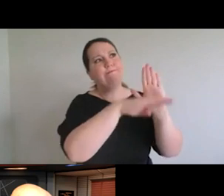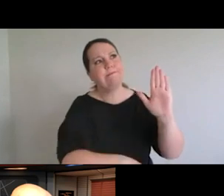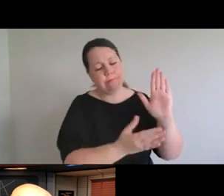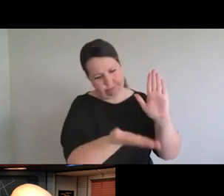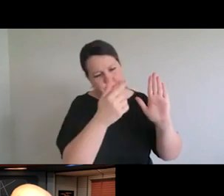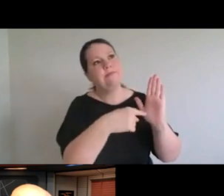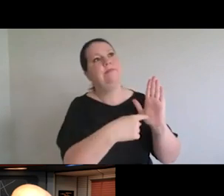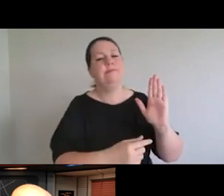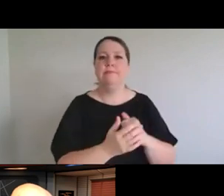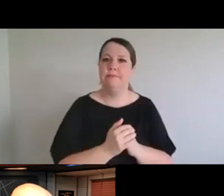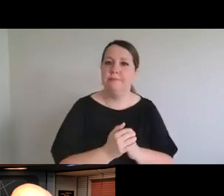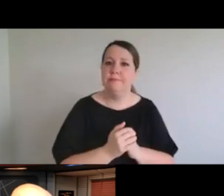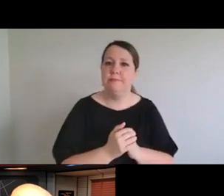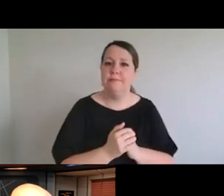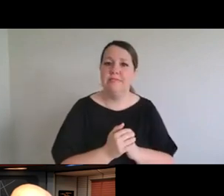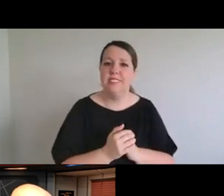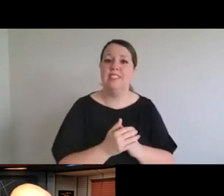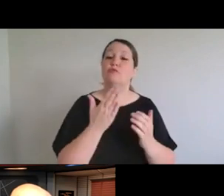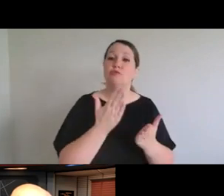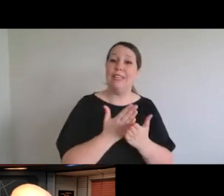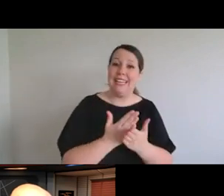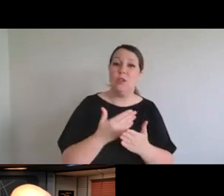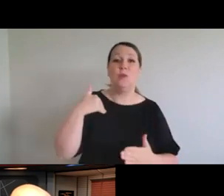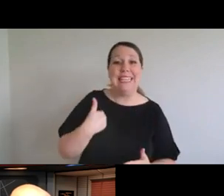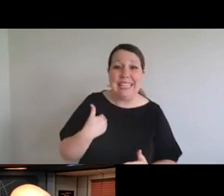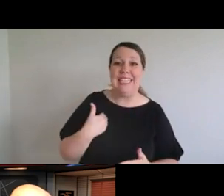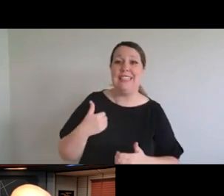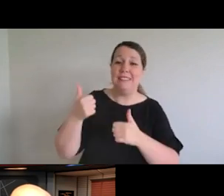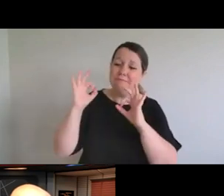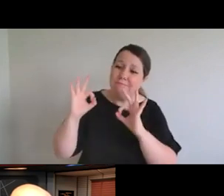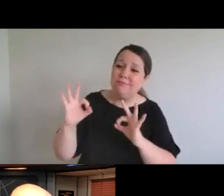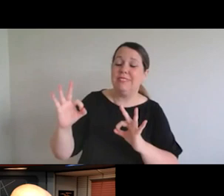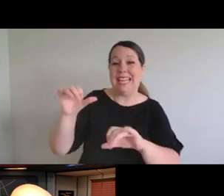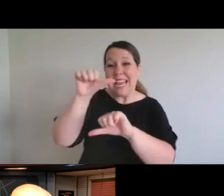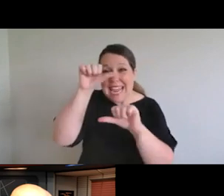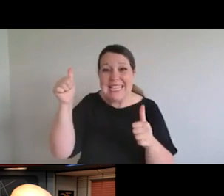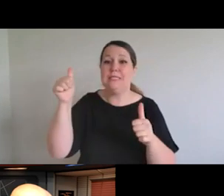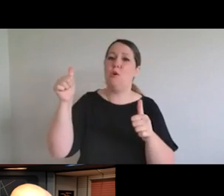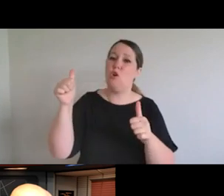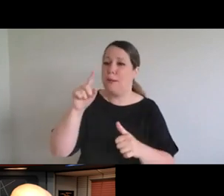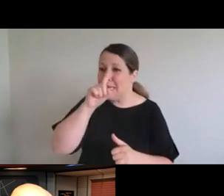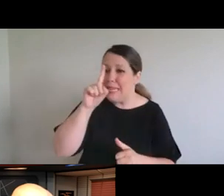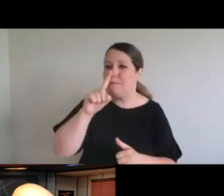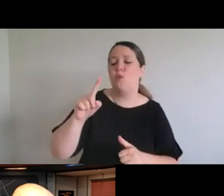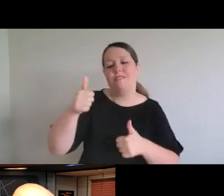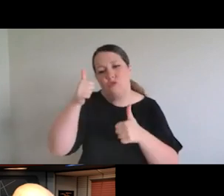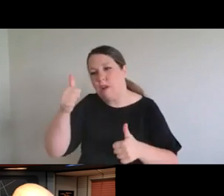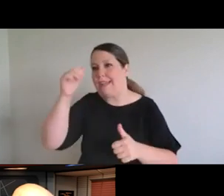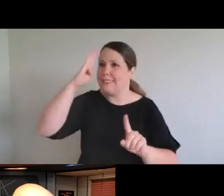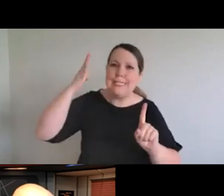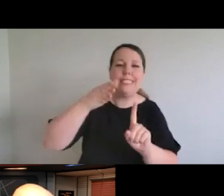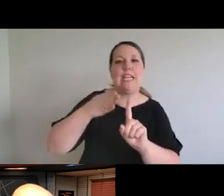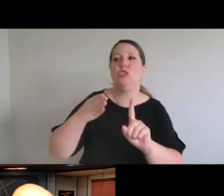wonderful, well-intentioned, expert people to that committee. And it's wrong to think that one